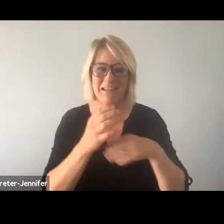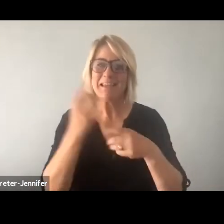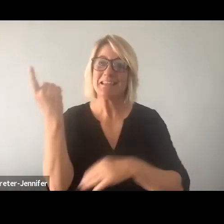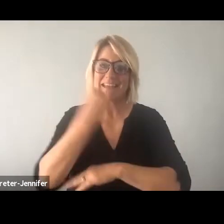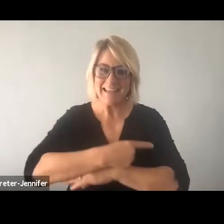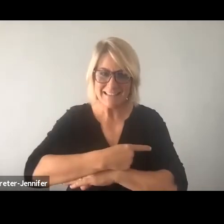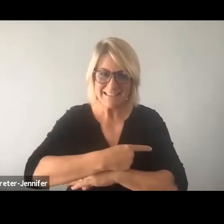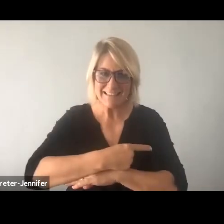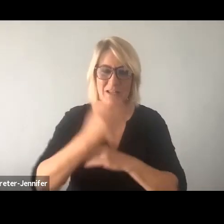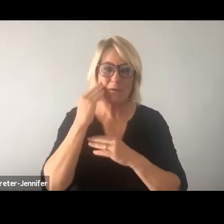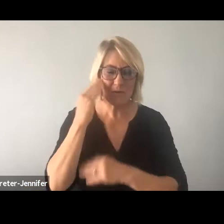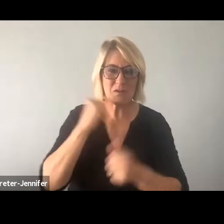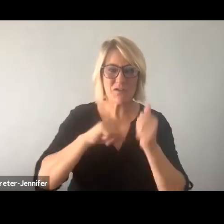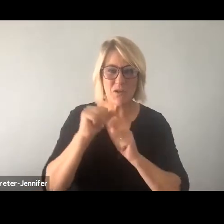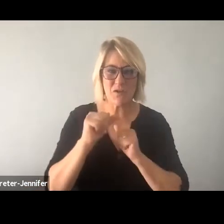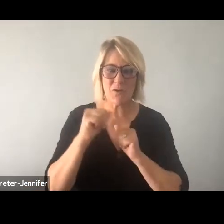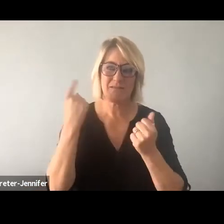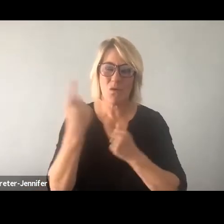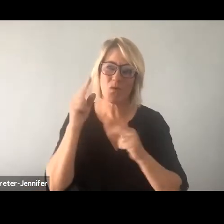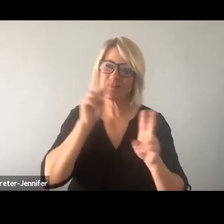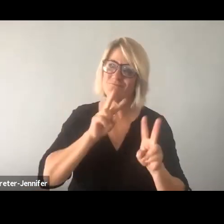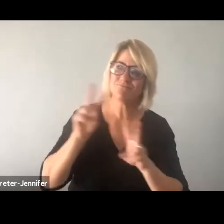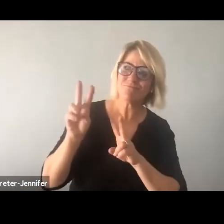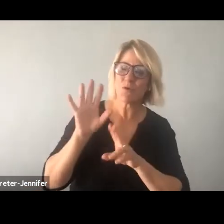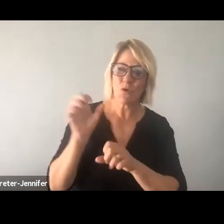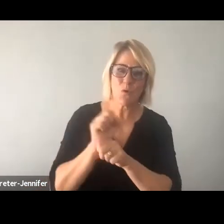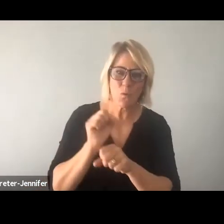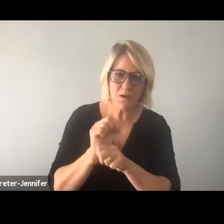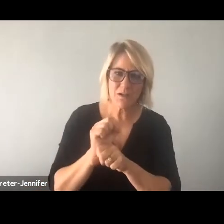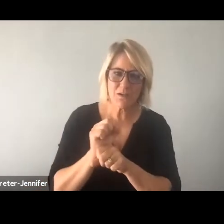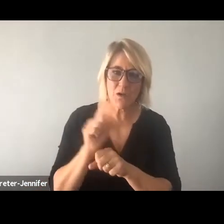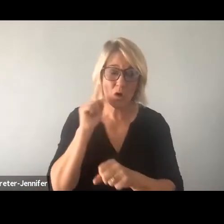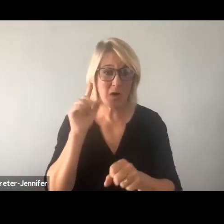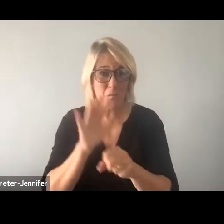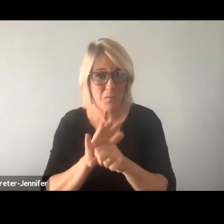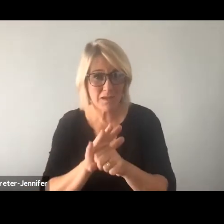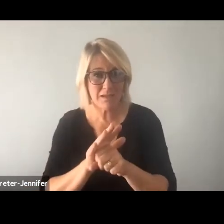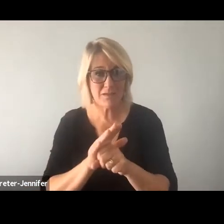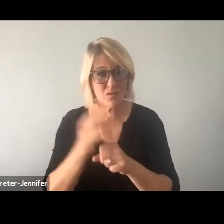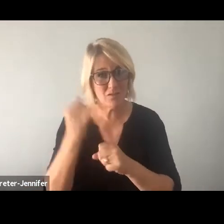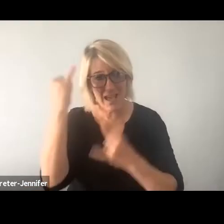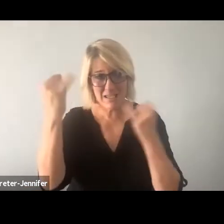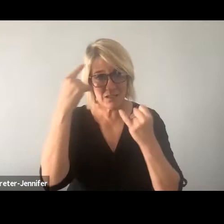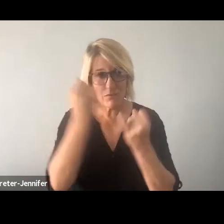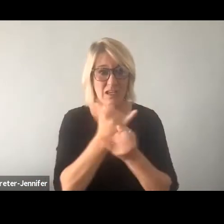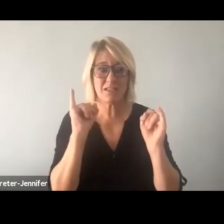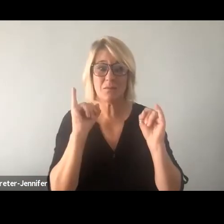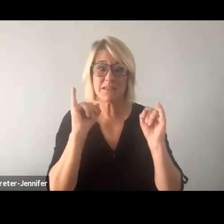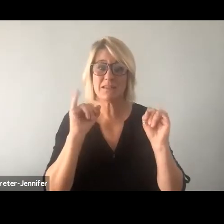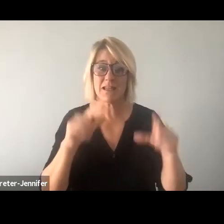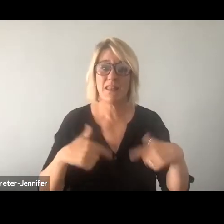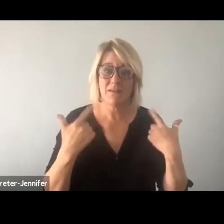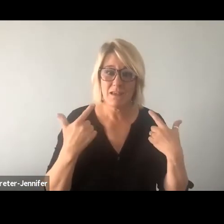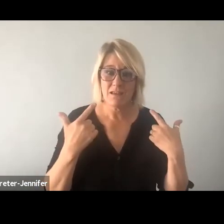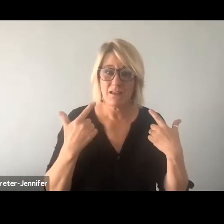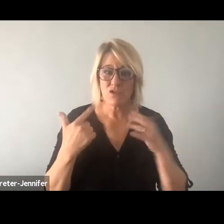And I've absolutely admired all of her work. Her commitment to the ideals of independent living are evident throughout her